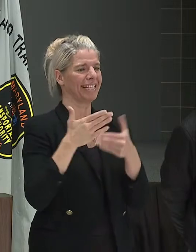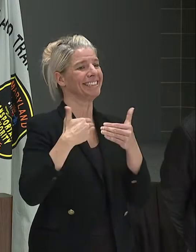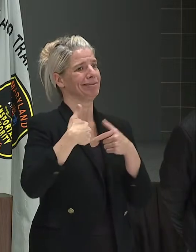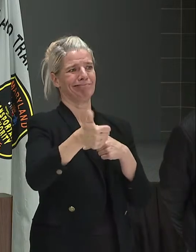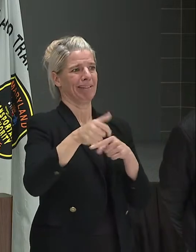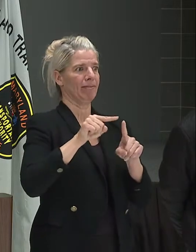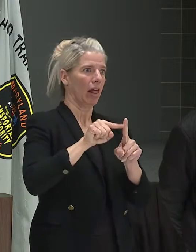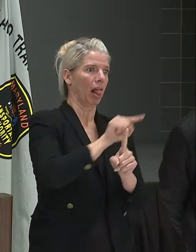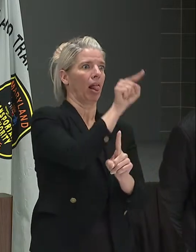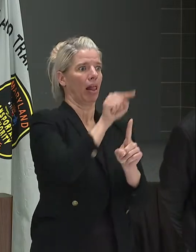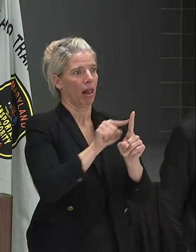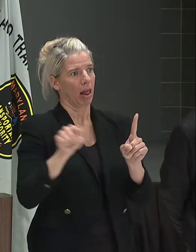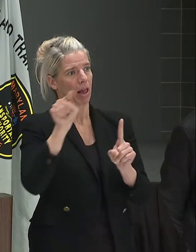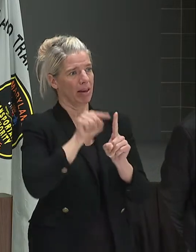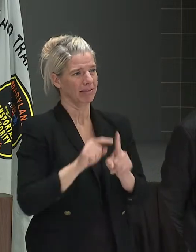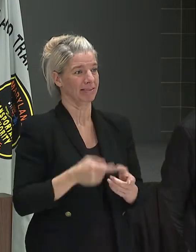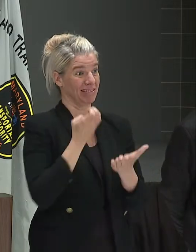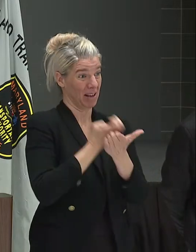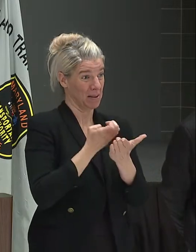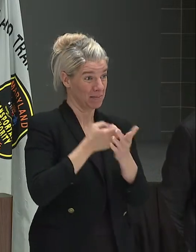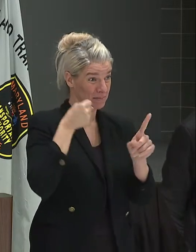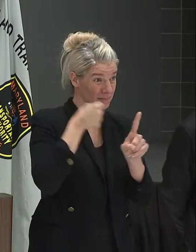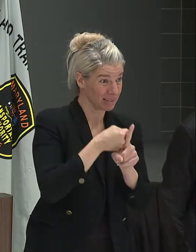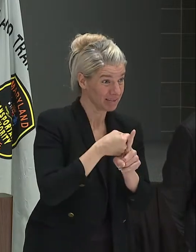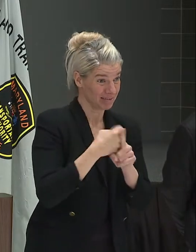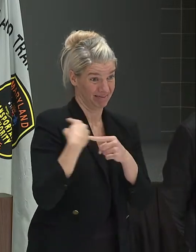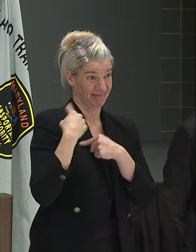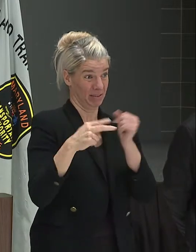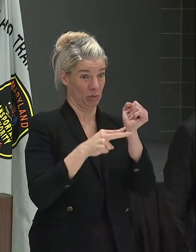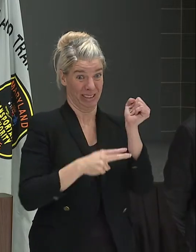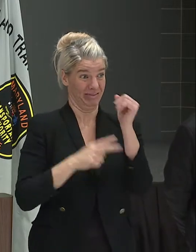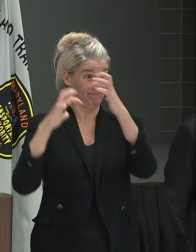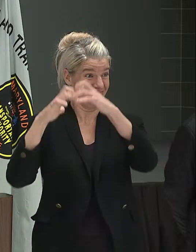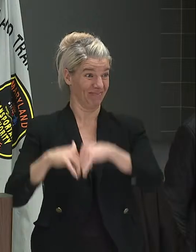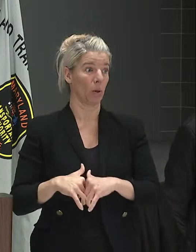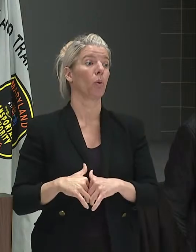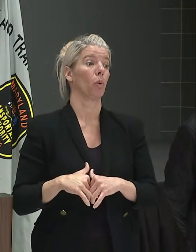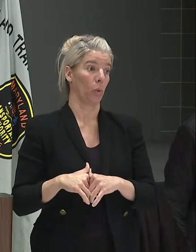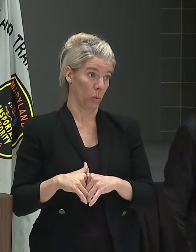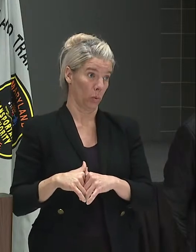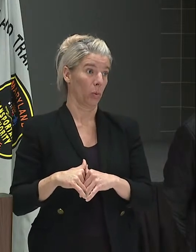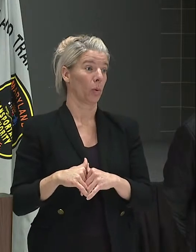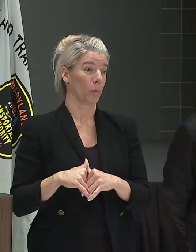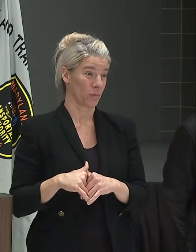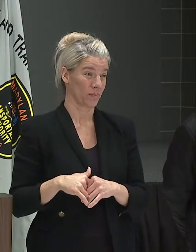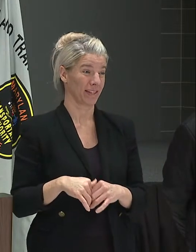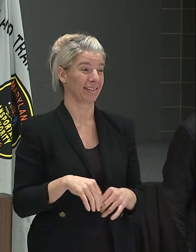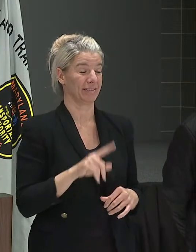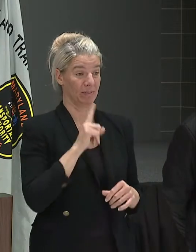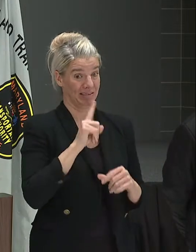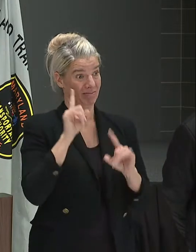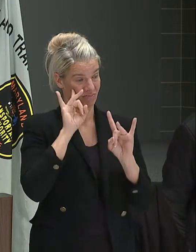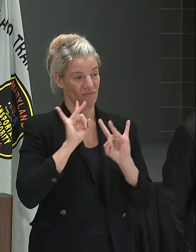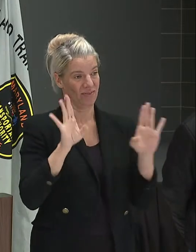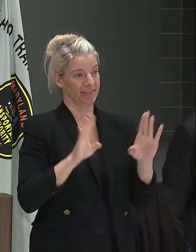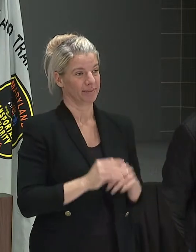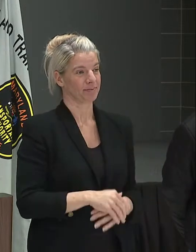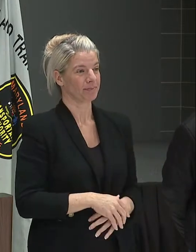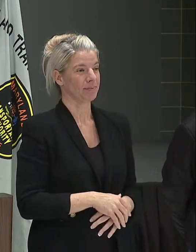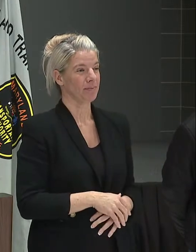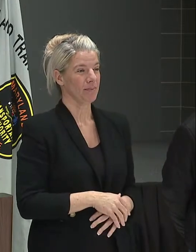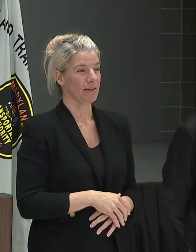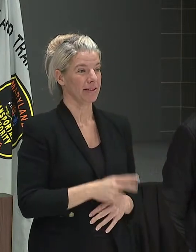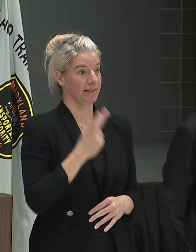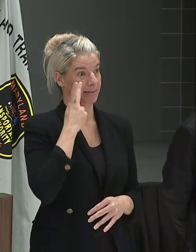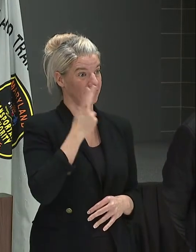These economic consequences of the bridge collapse are staggering, and I'm not the only one who thinks this. To my left, we